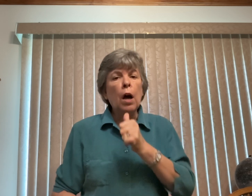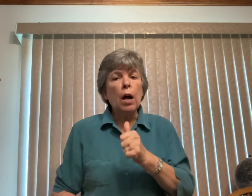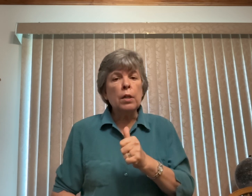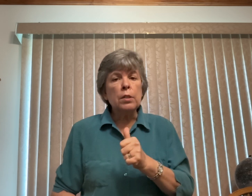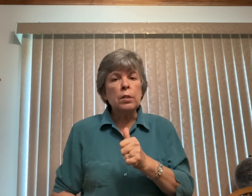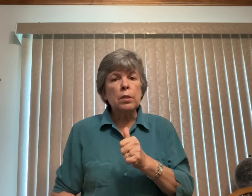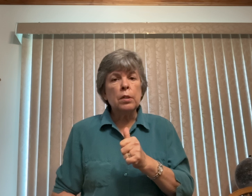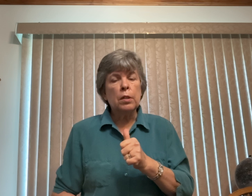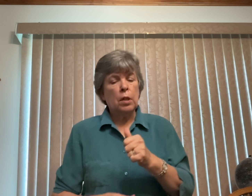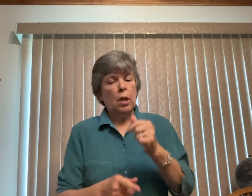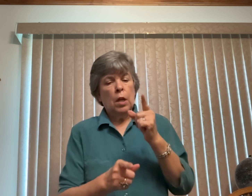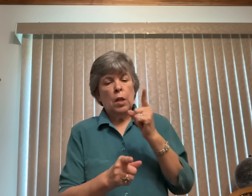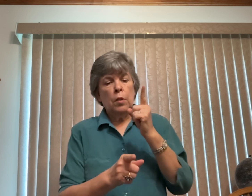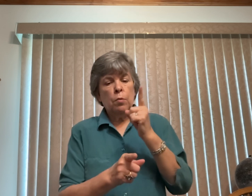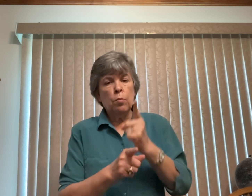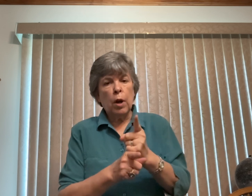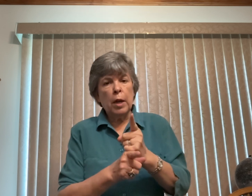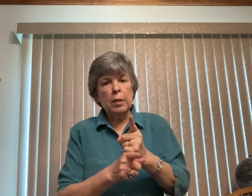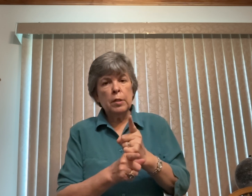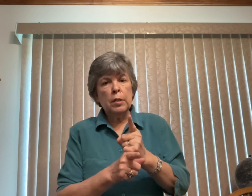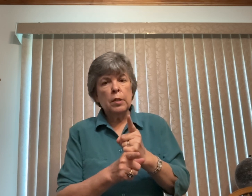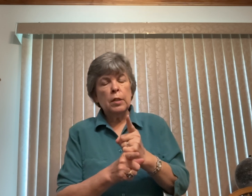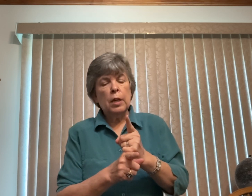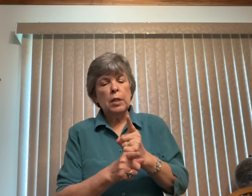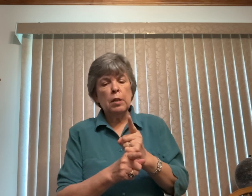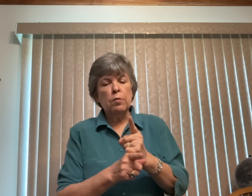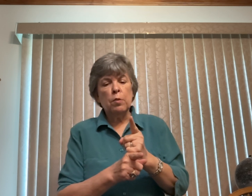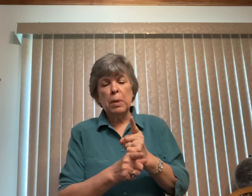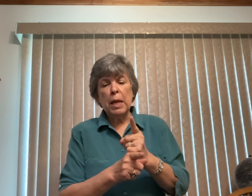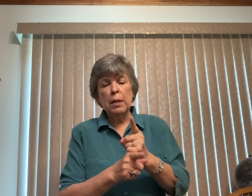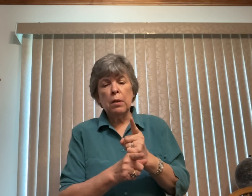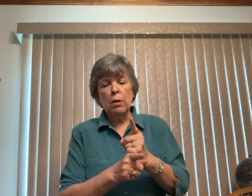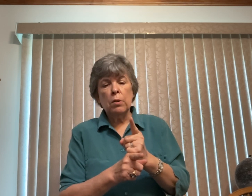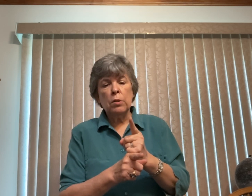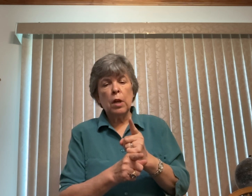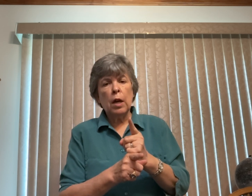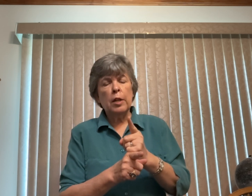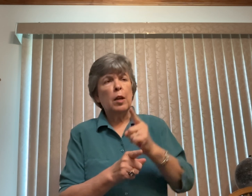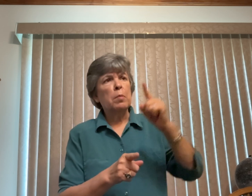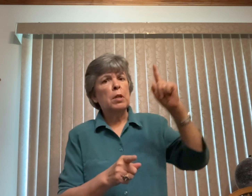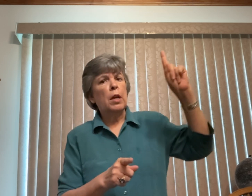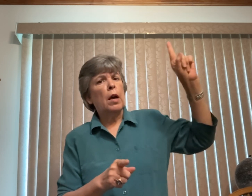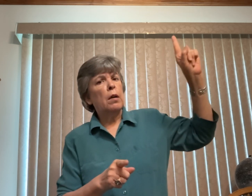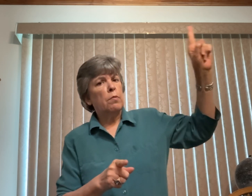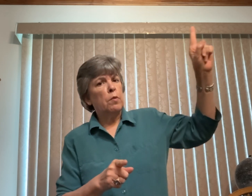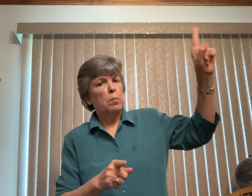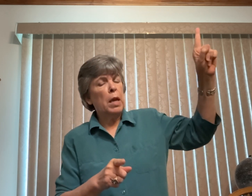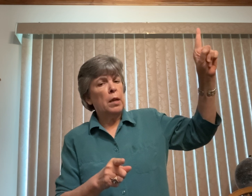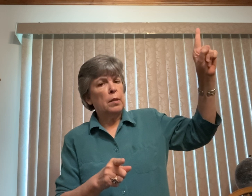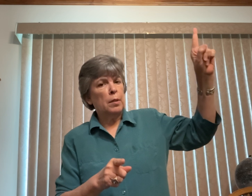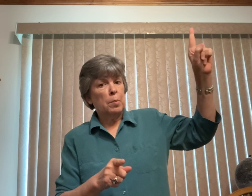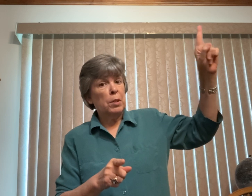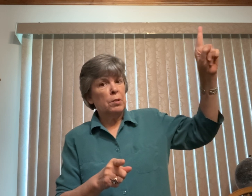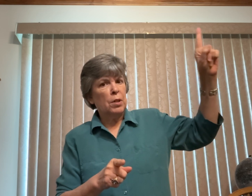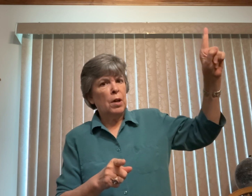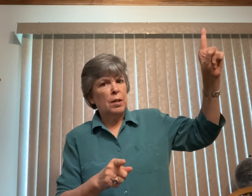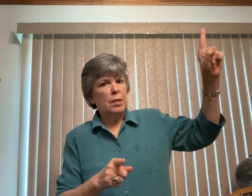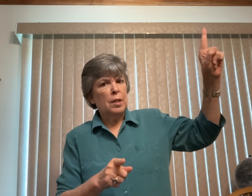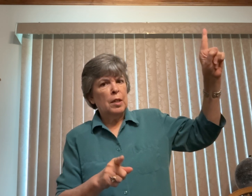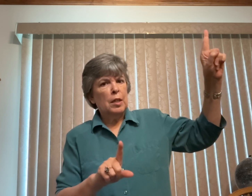not the right, and then for man on our side, I'm going to have the man up here, God,